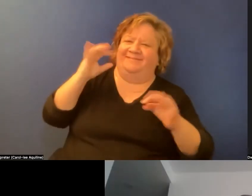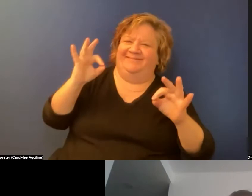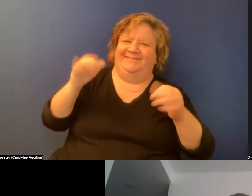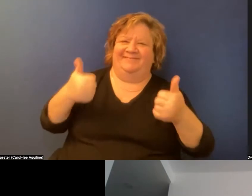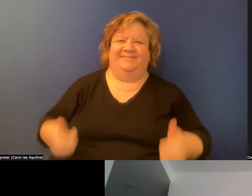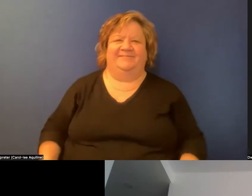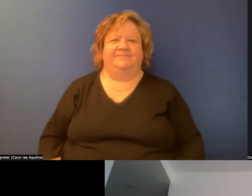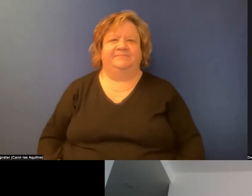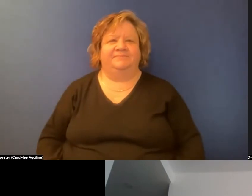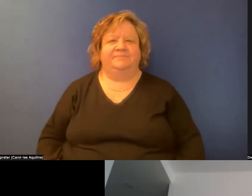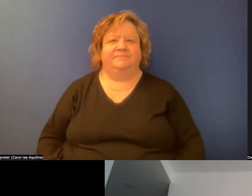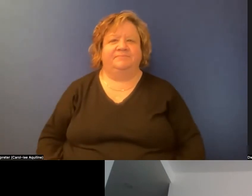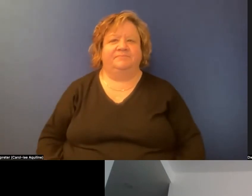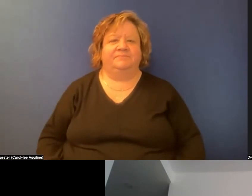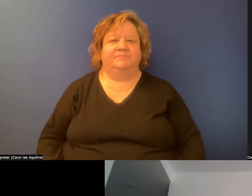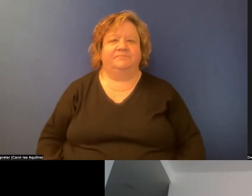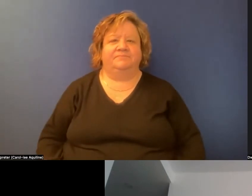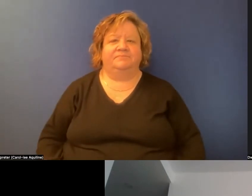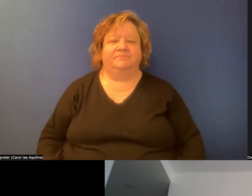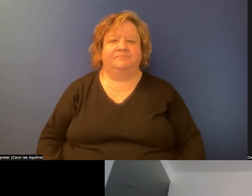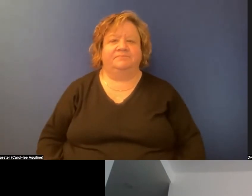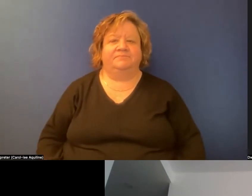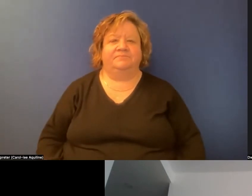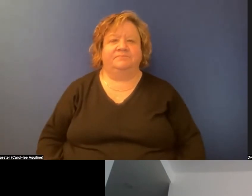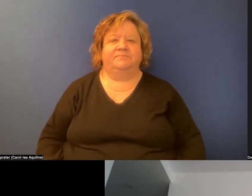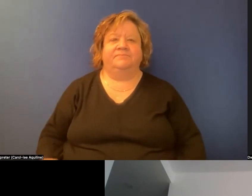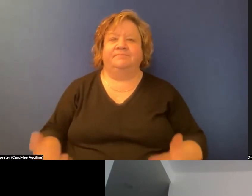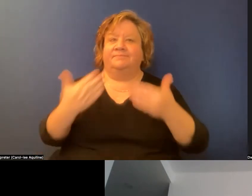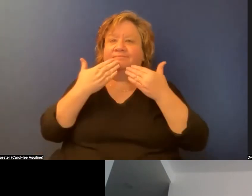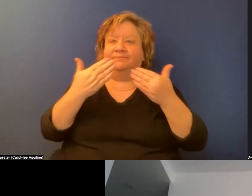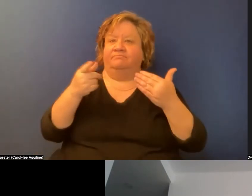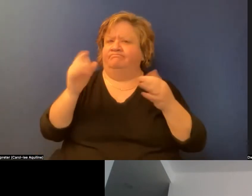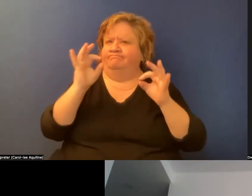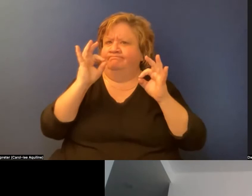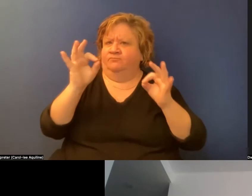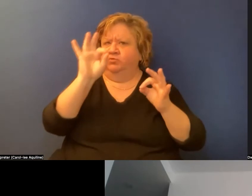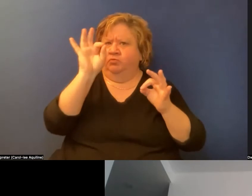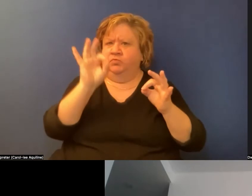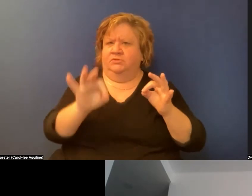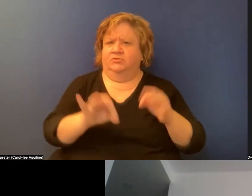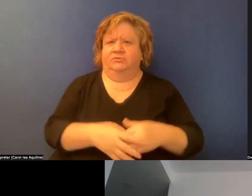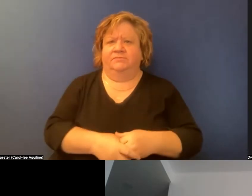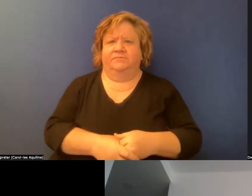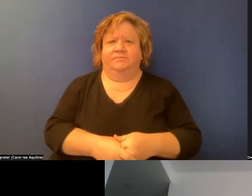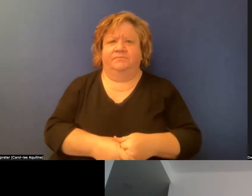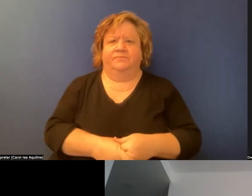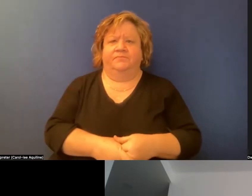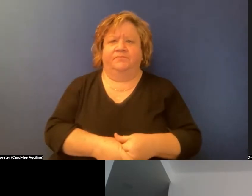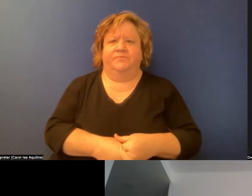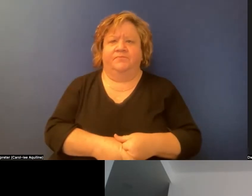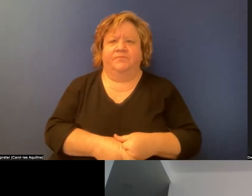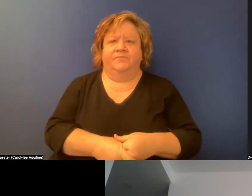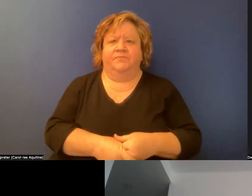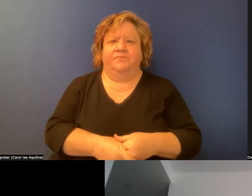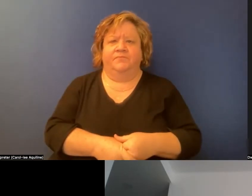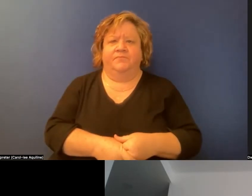Thank you, and thank you for the very good and timely question. Actually, today is the World Meteorological Day, and I